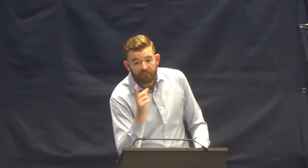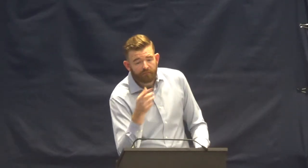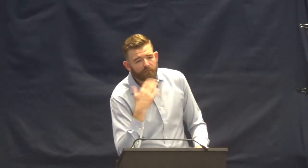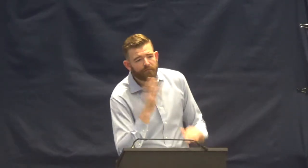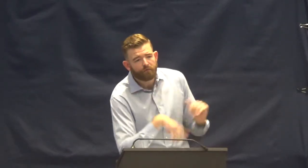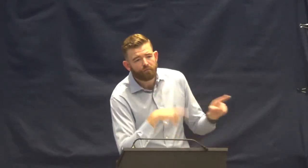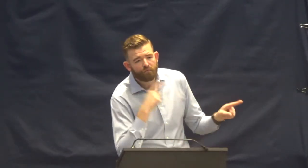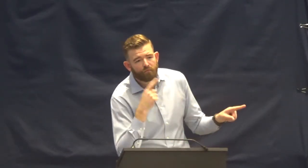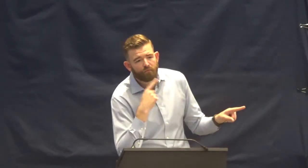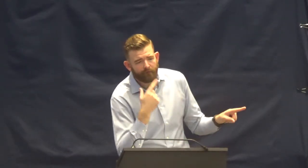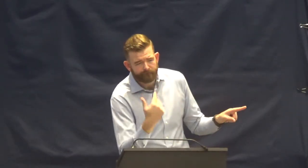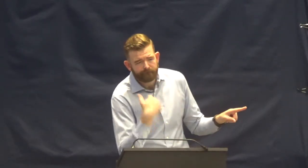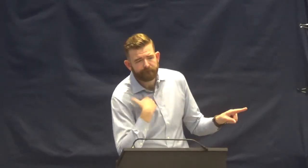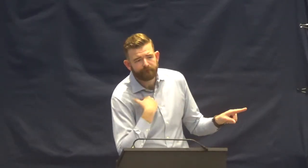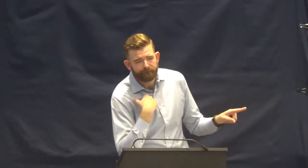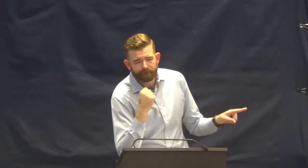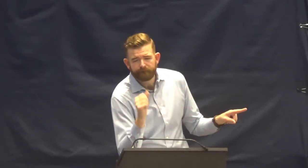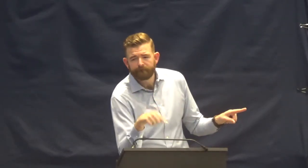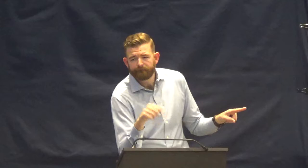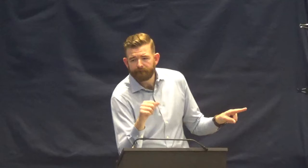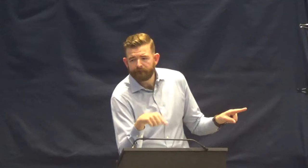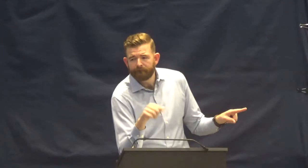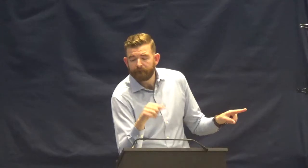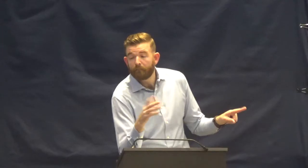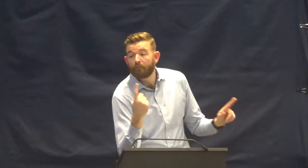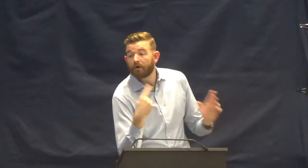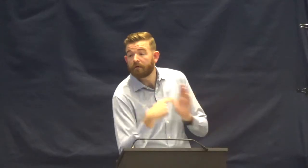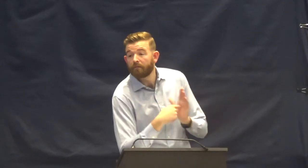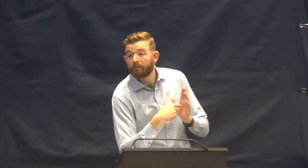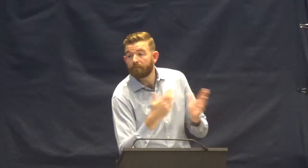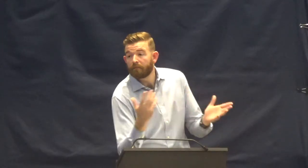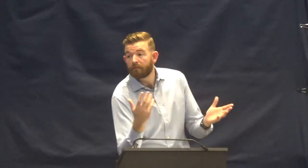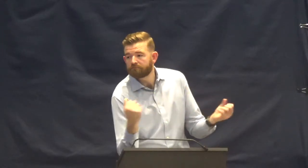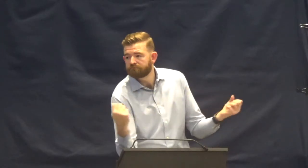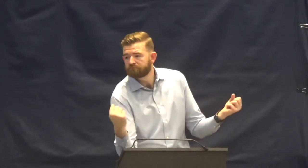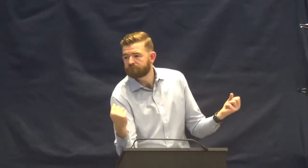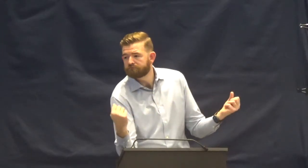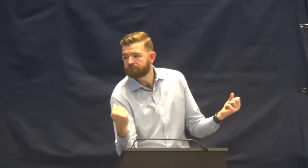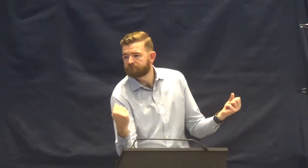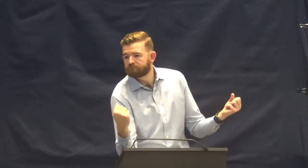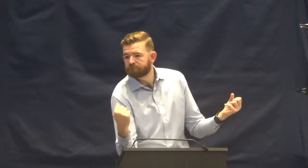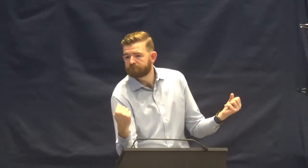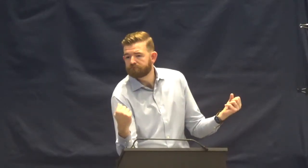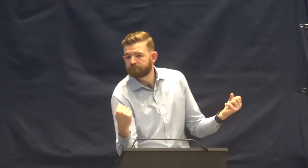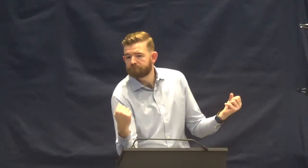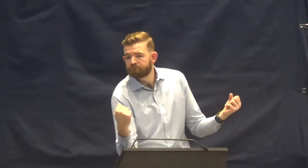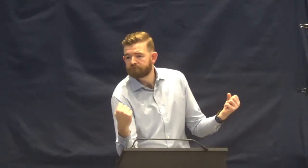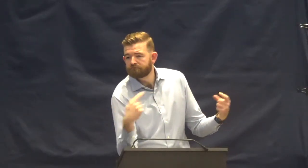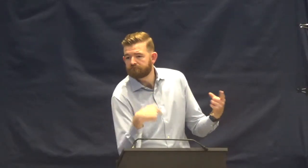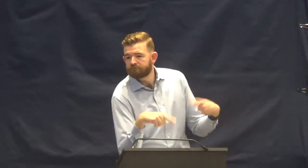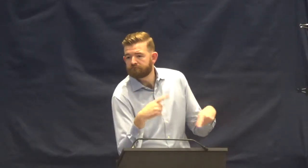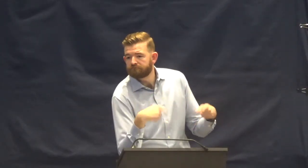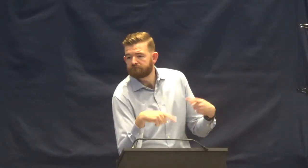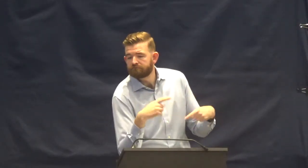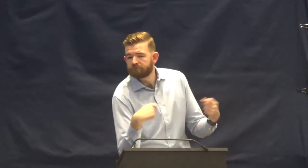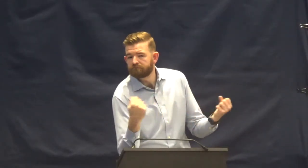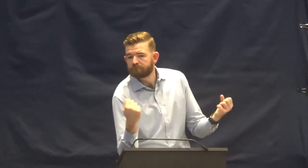you that we've got a lot of things about us and our culture that are better than deaf folk, or hearing folks. And one of those things is sign